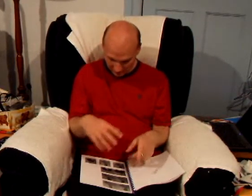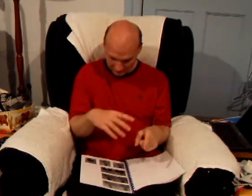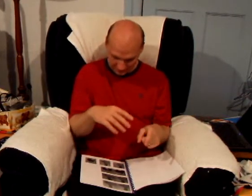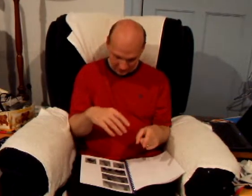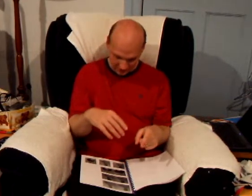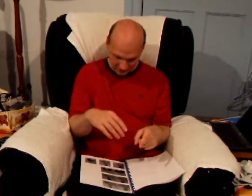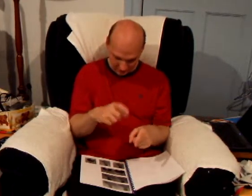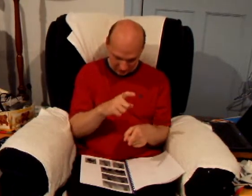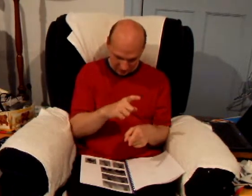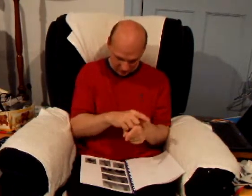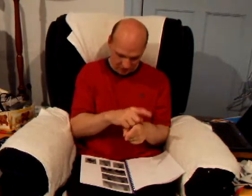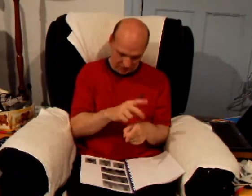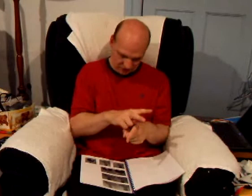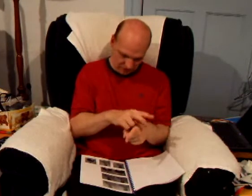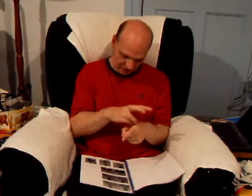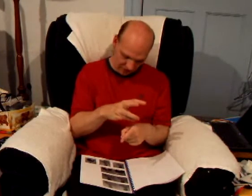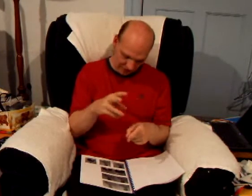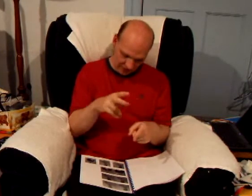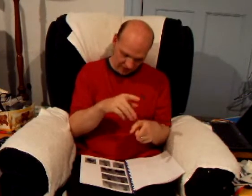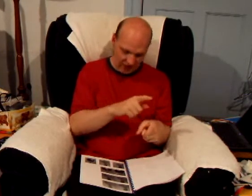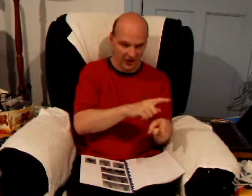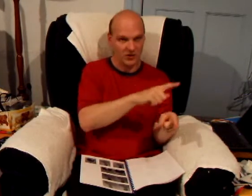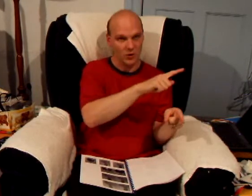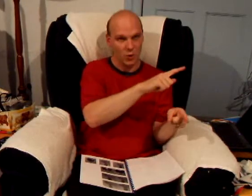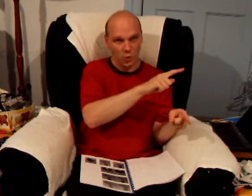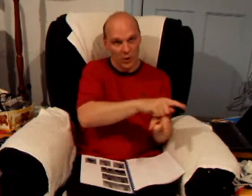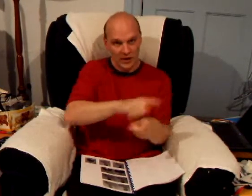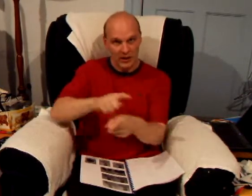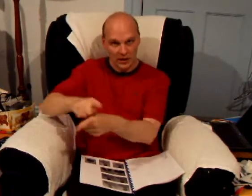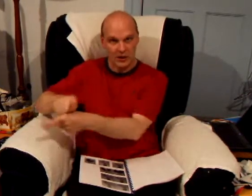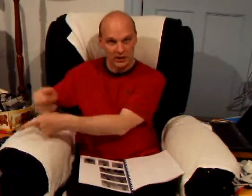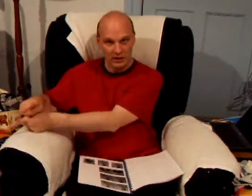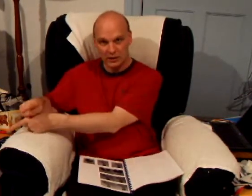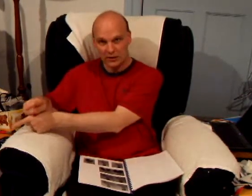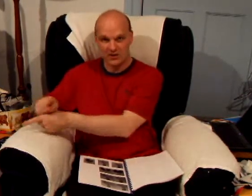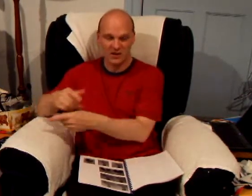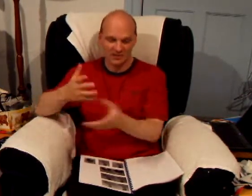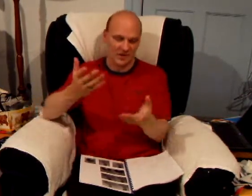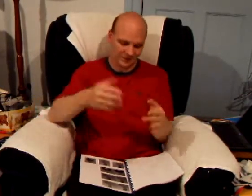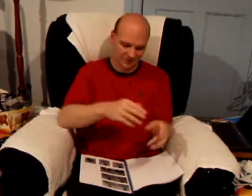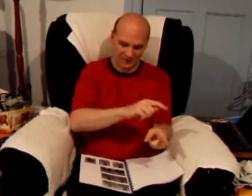ends. So we got next week, 2 weeks, 3 weeks, and weekly. So